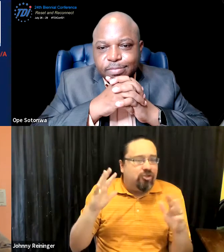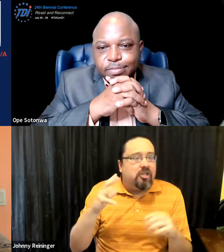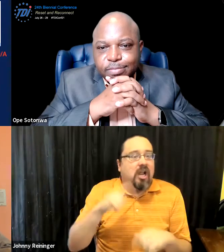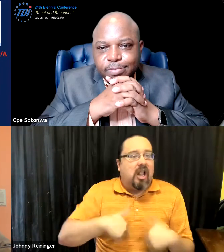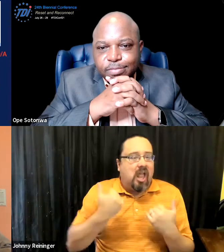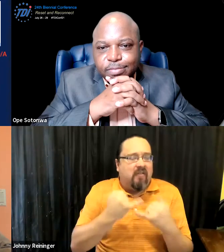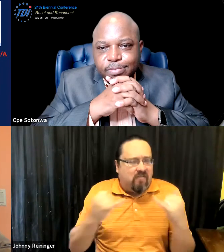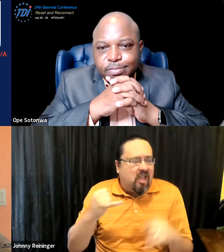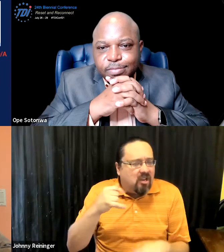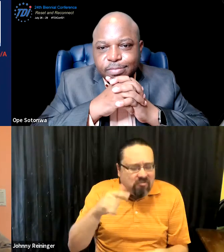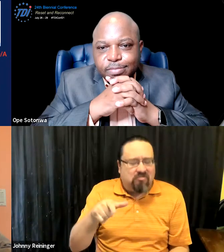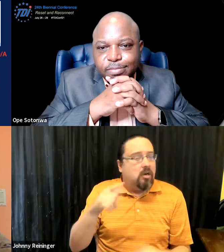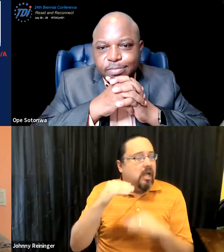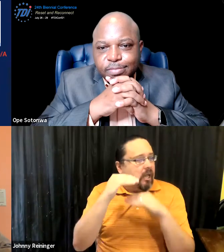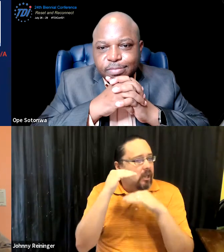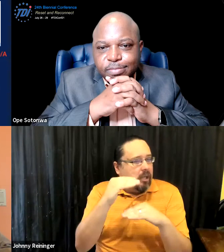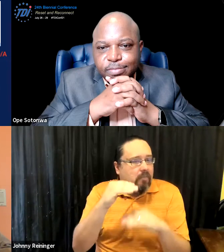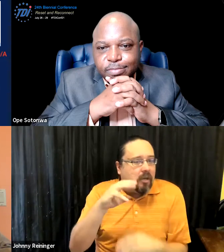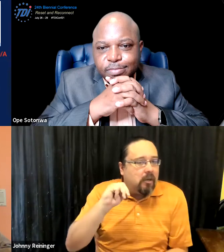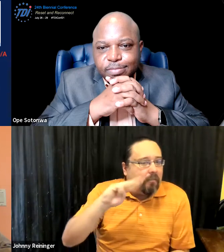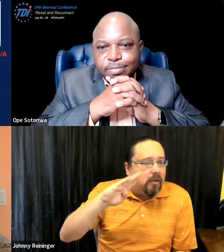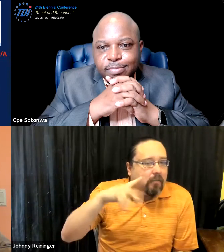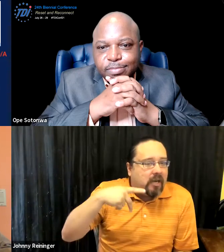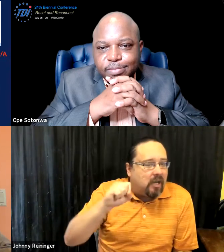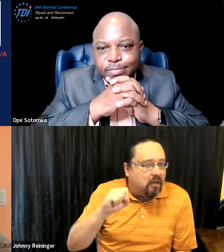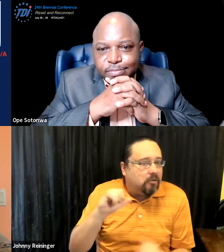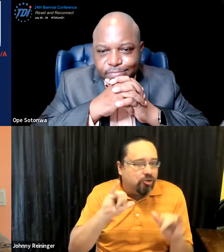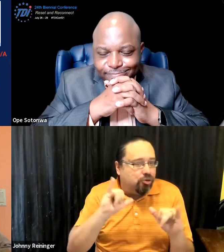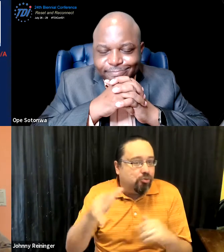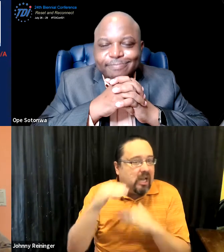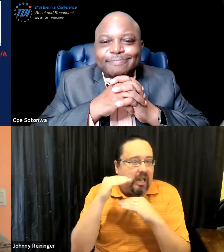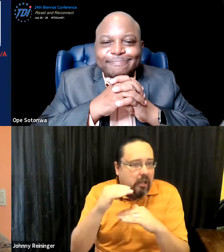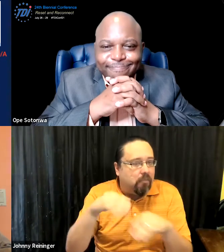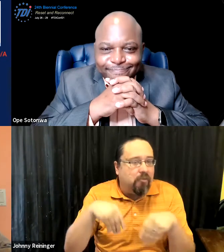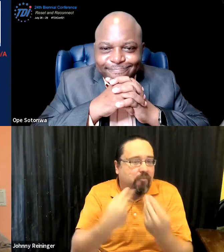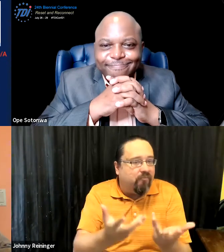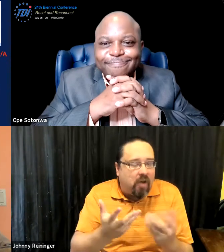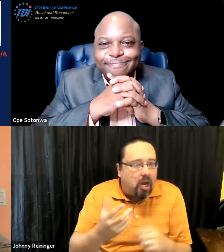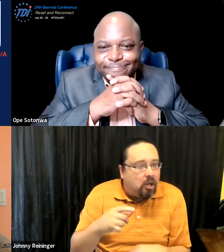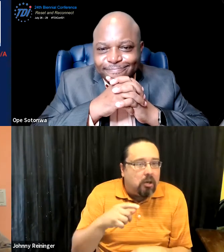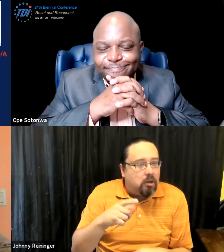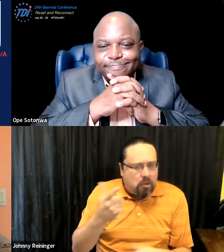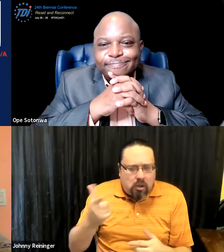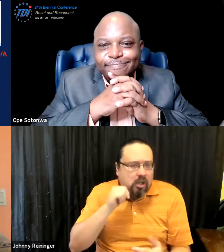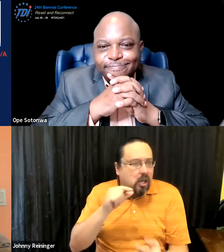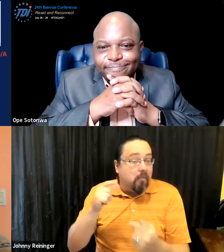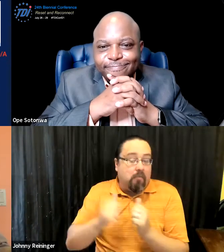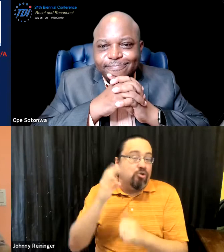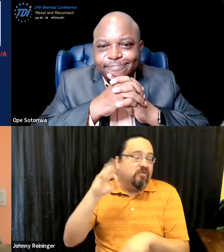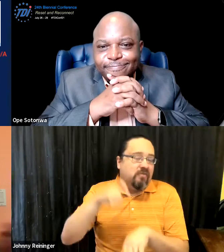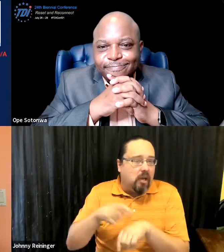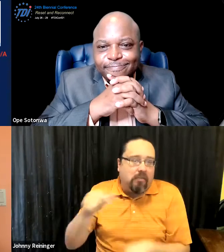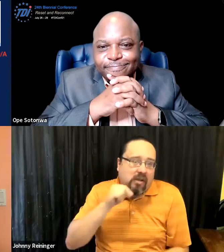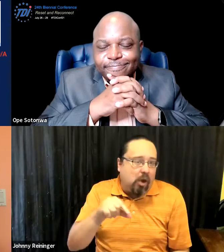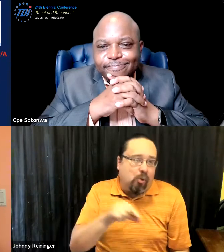Some of us have experienced this already, having Lifeline, but even Lifeline has limited megabytes that they provide.